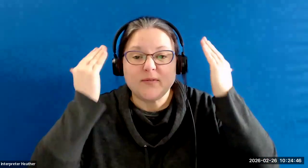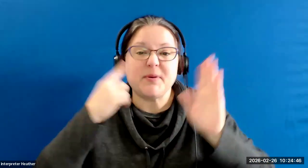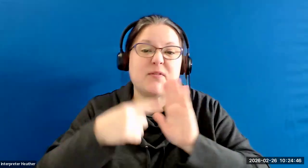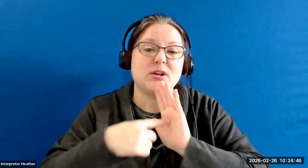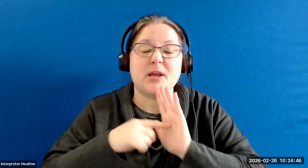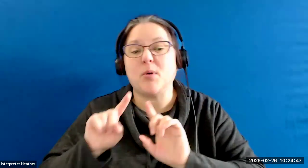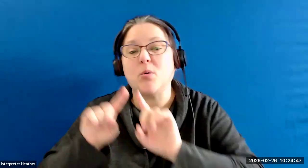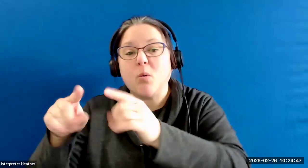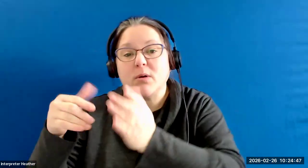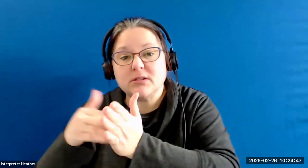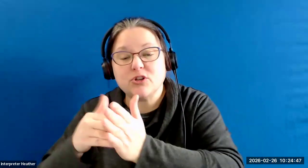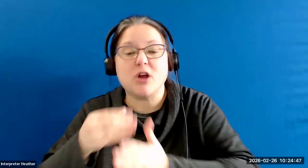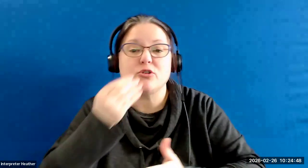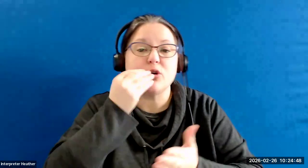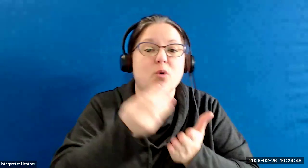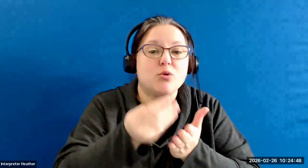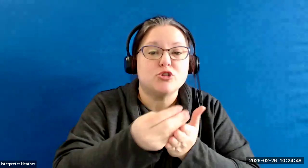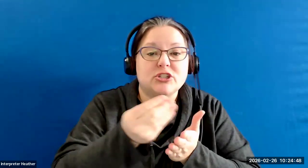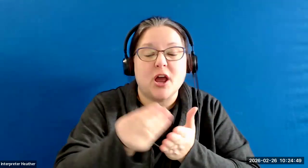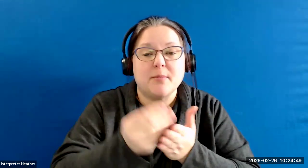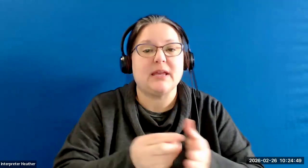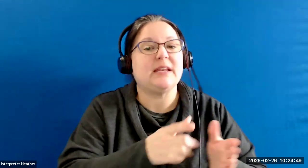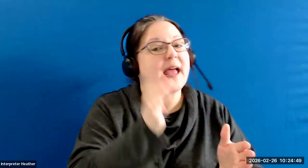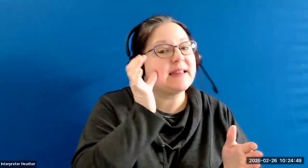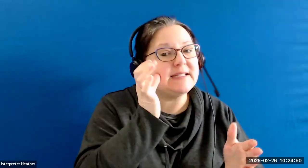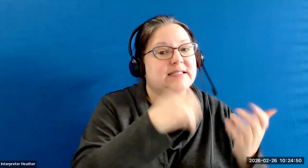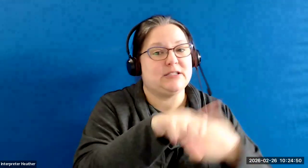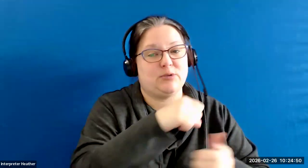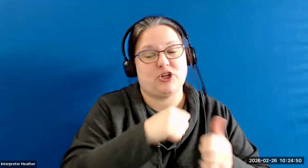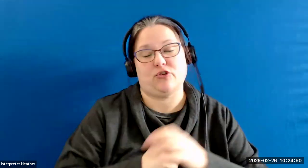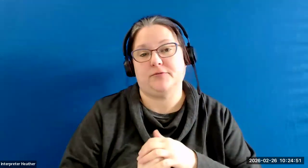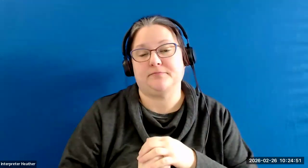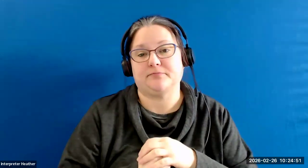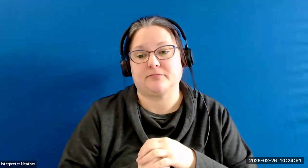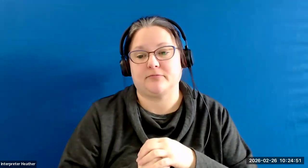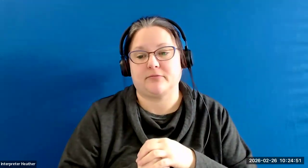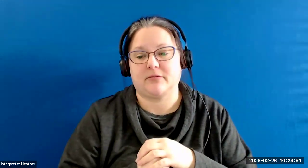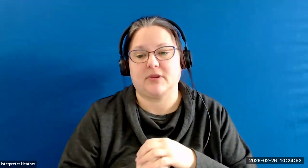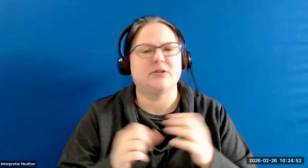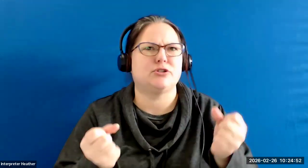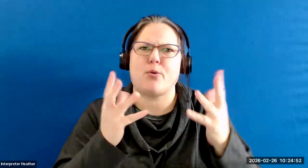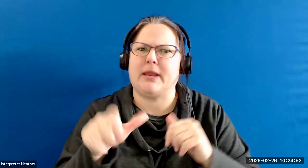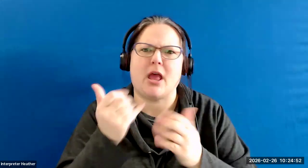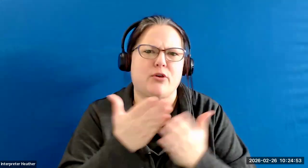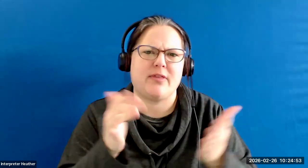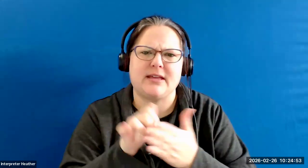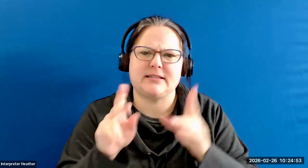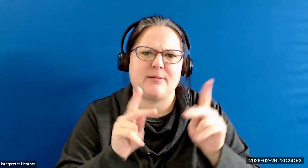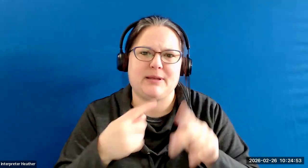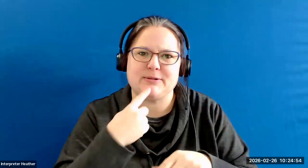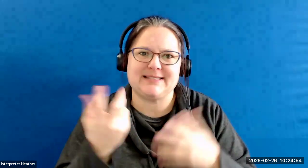doctor, grocery shopping, and listening deeply to each other. And so many other things people shared